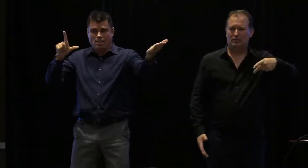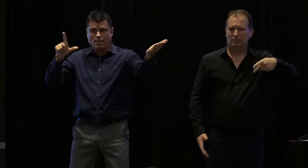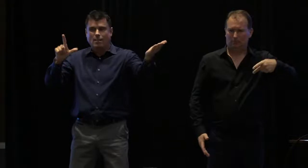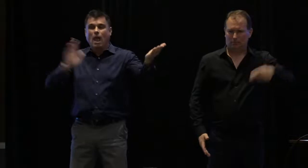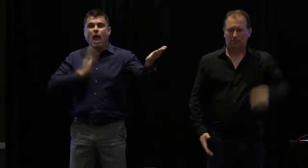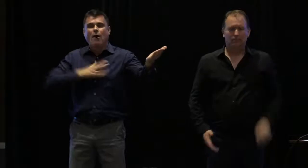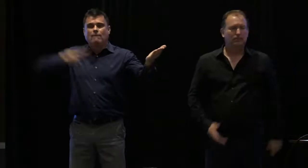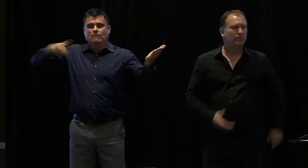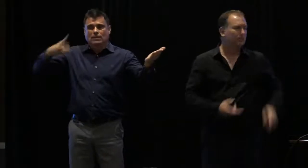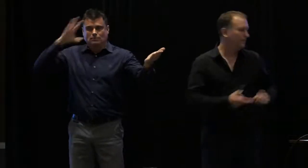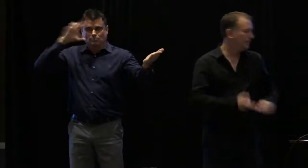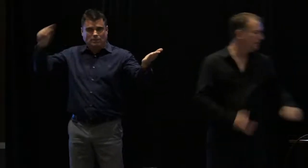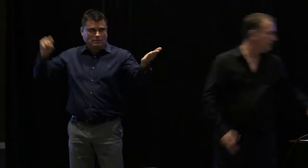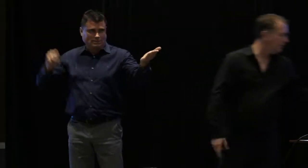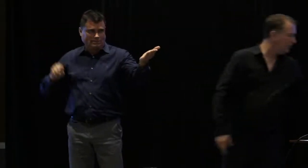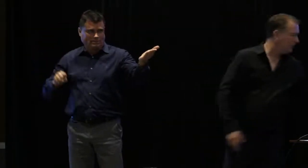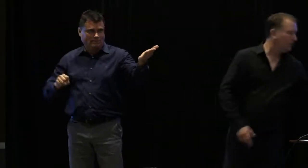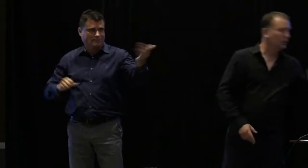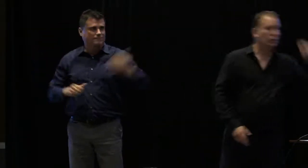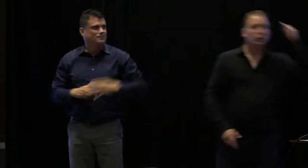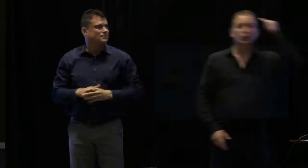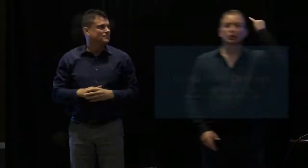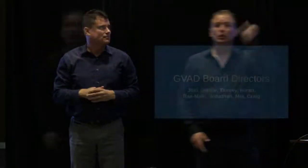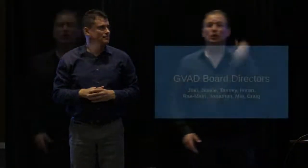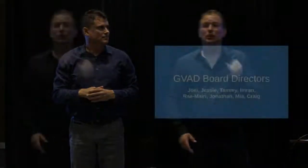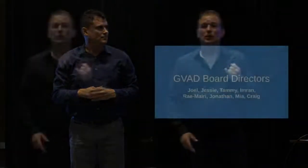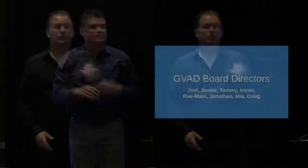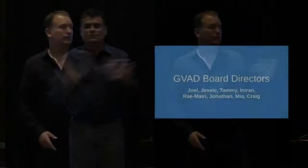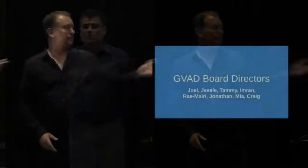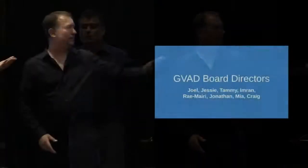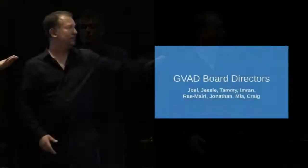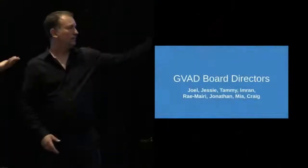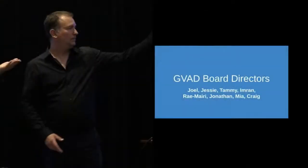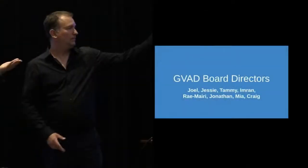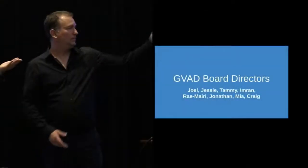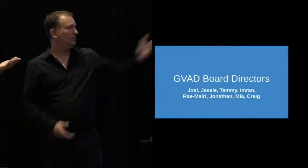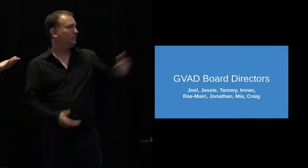Joel was our vice president at the time. Jesse,